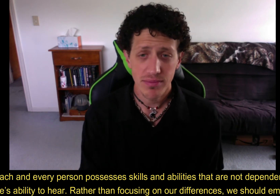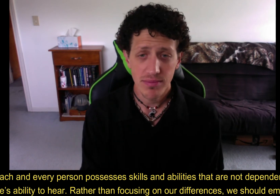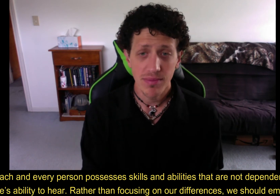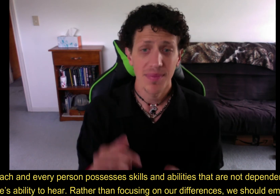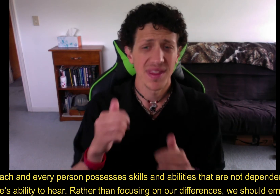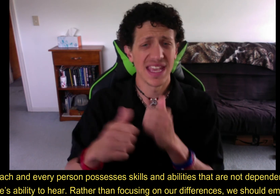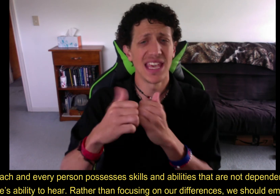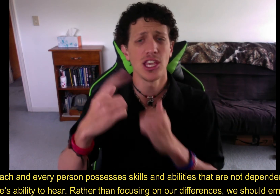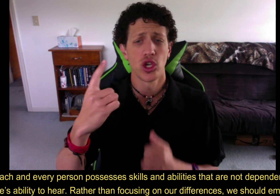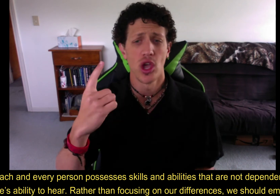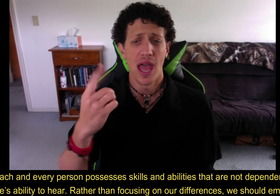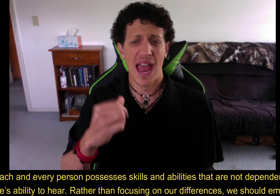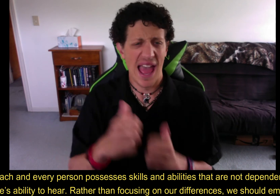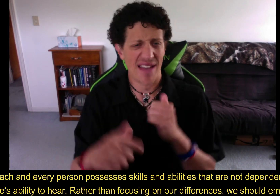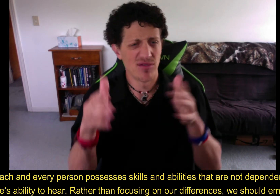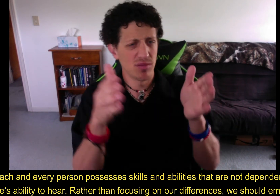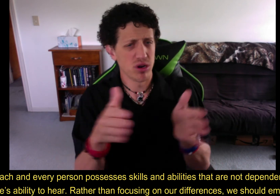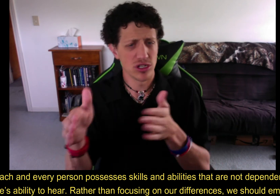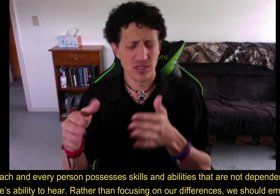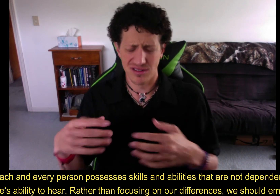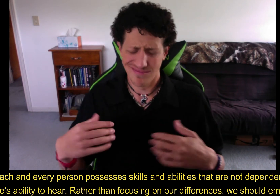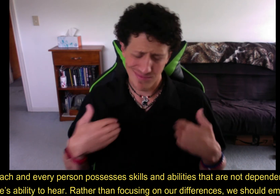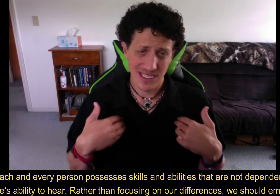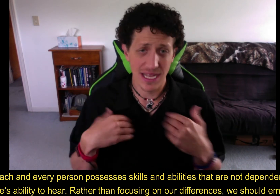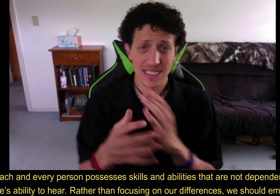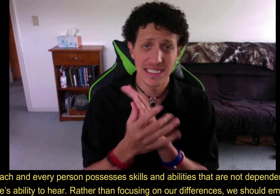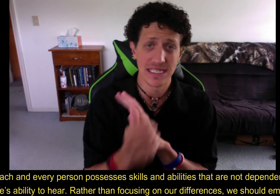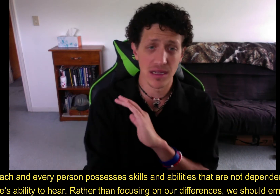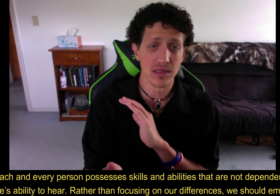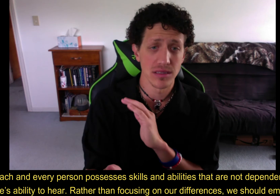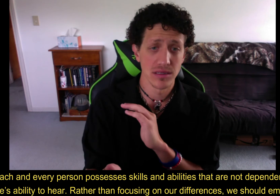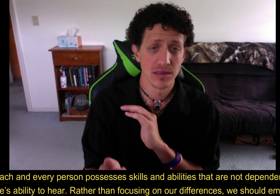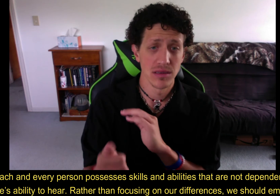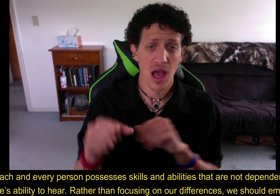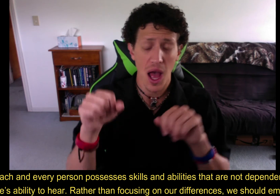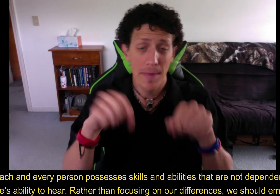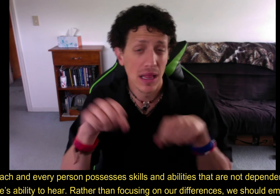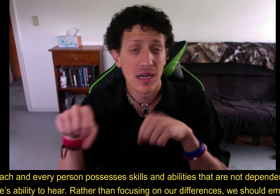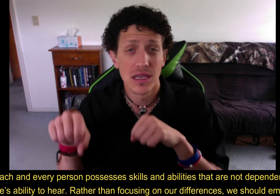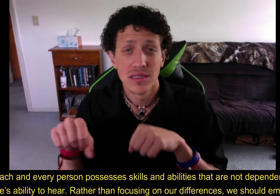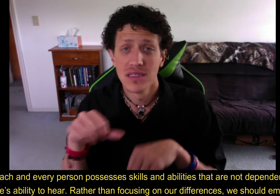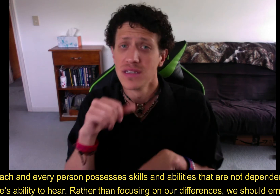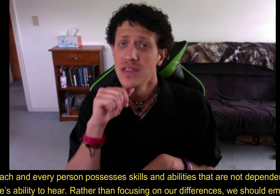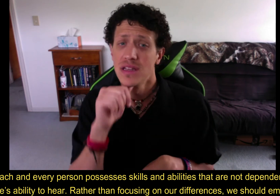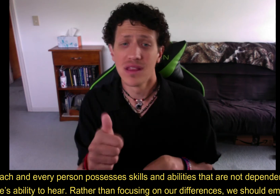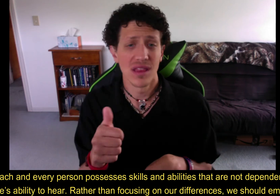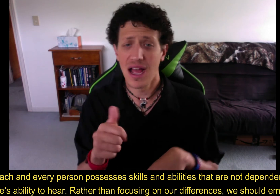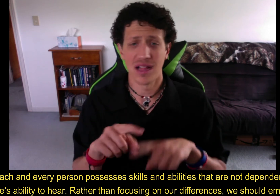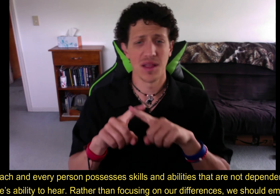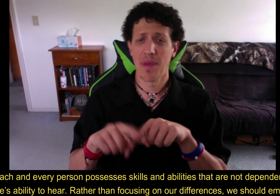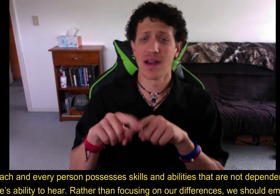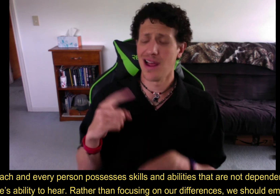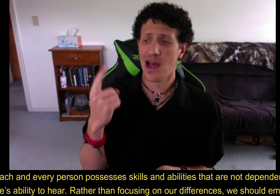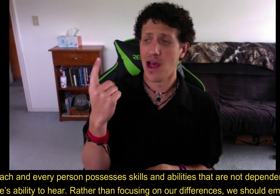Each and every person possess skills, abilities, not dependent on